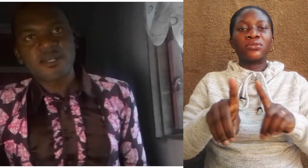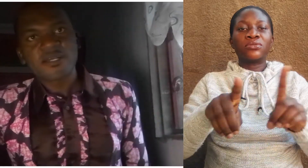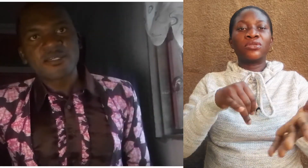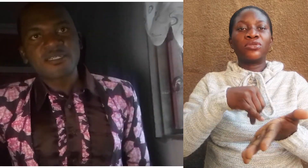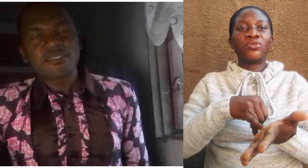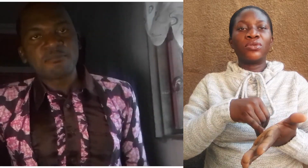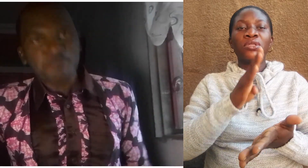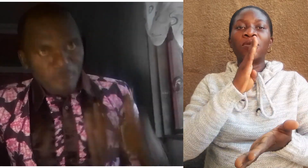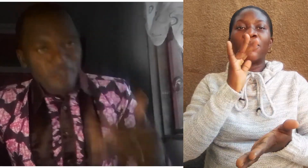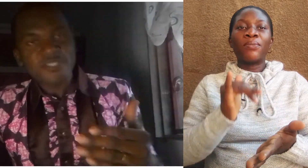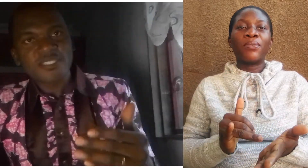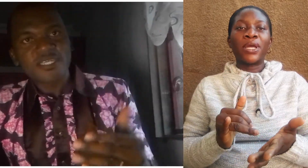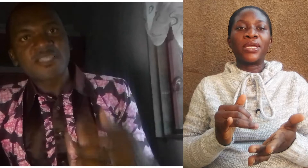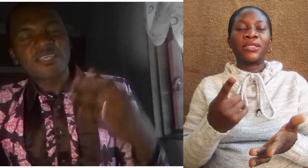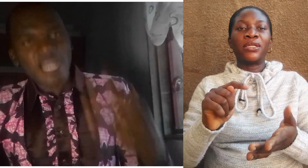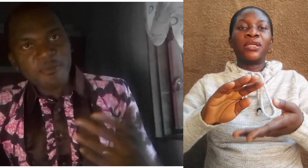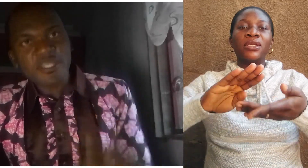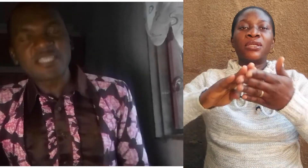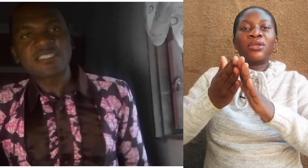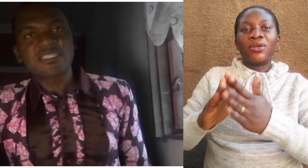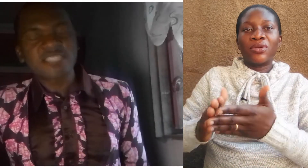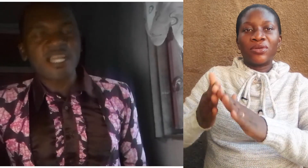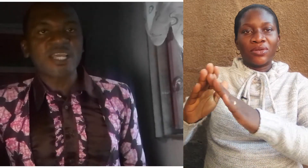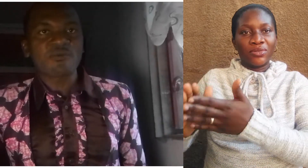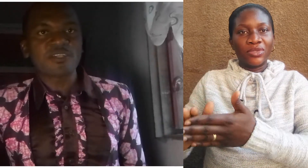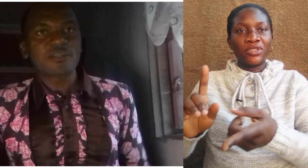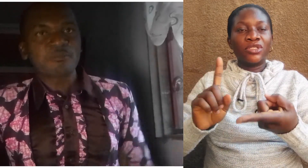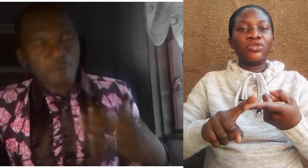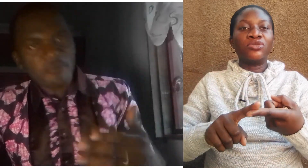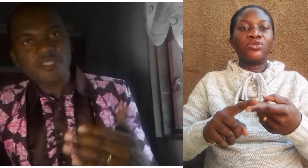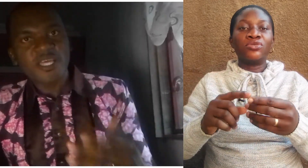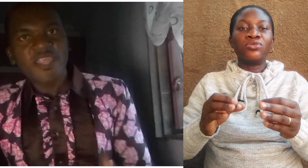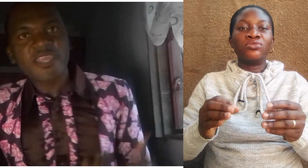far, promote the Gabonese